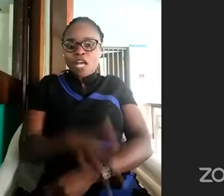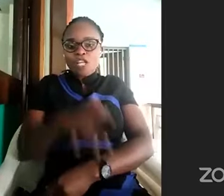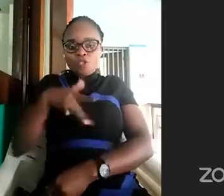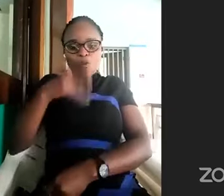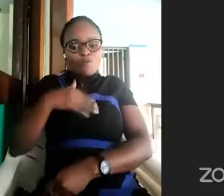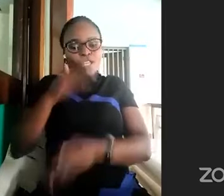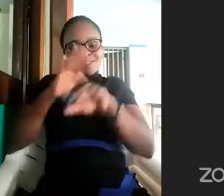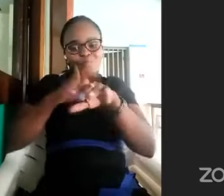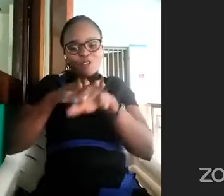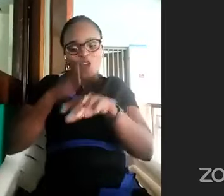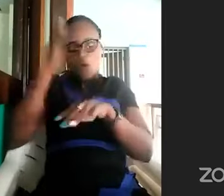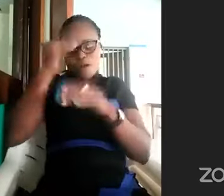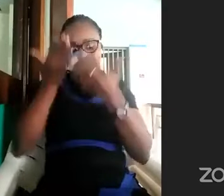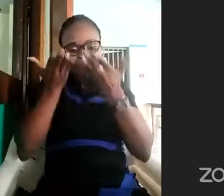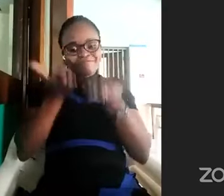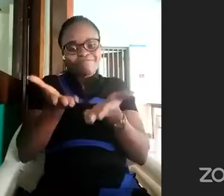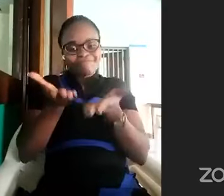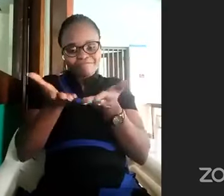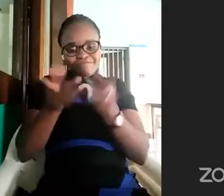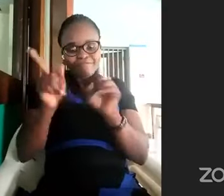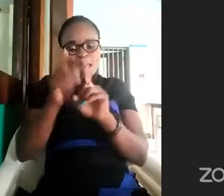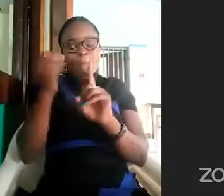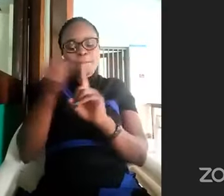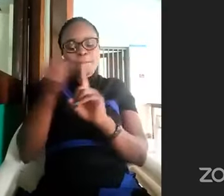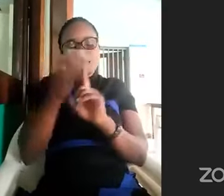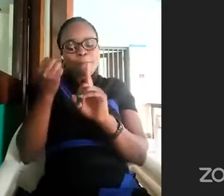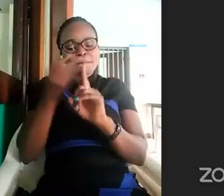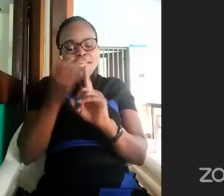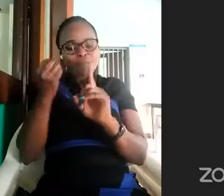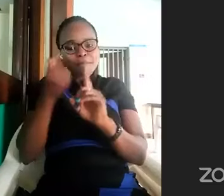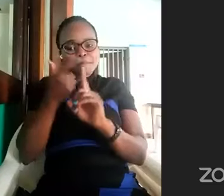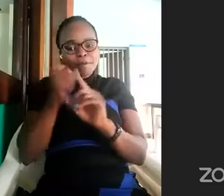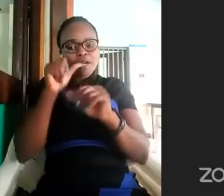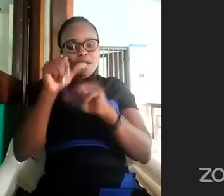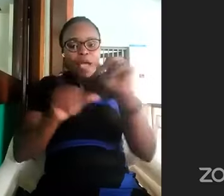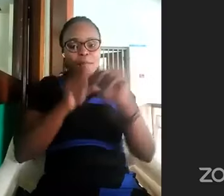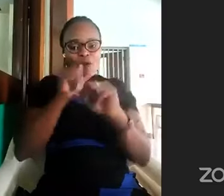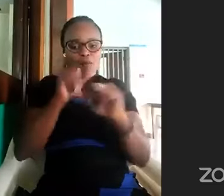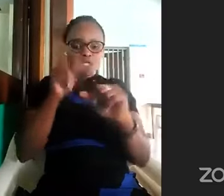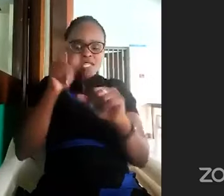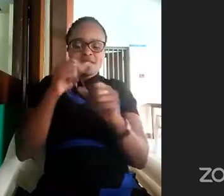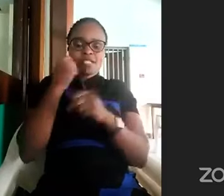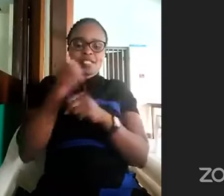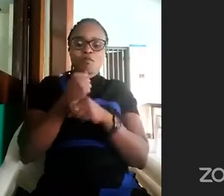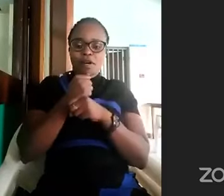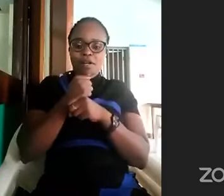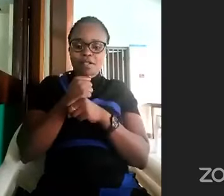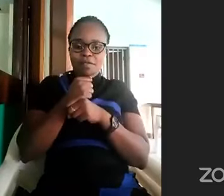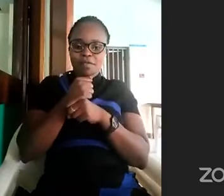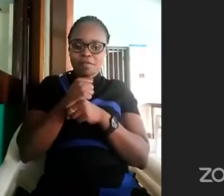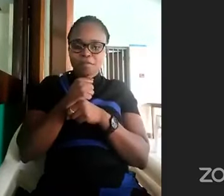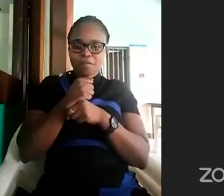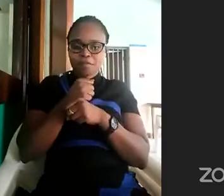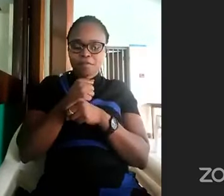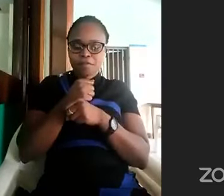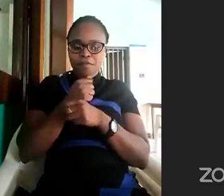also mentoring us in regards to this work. And also just getting to hold each other's hand, because we understand that